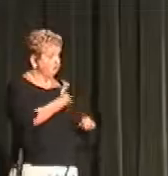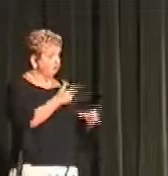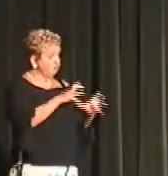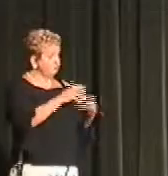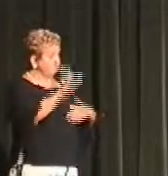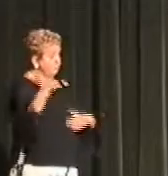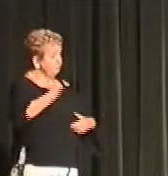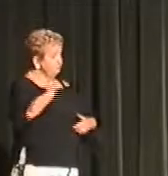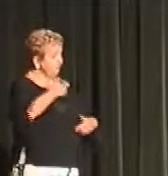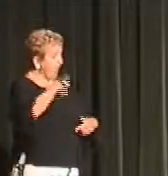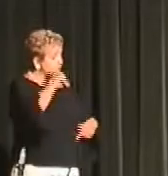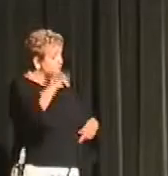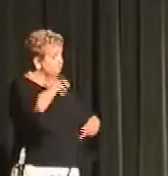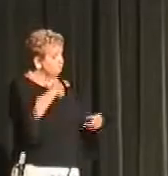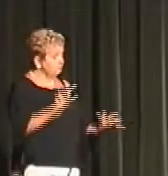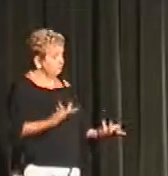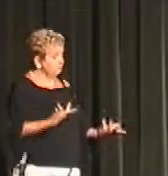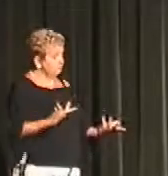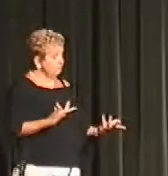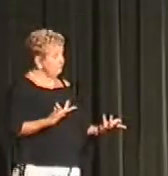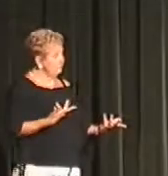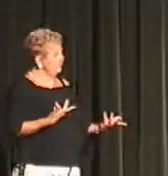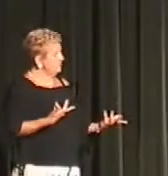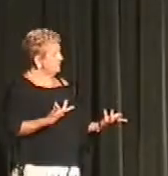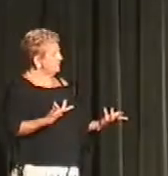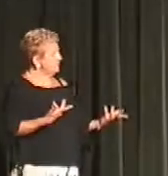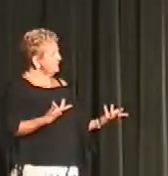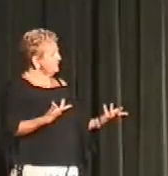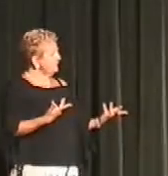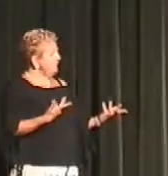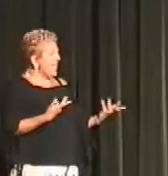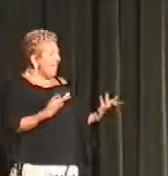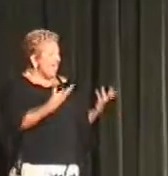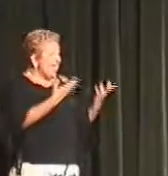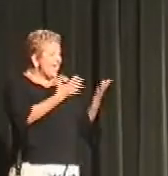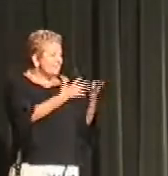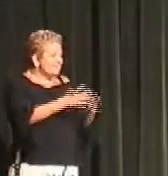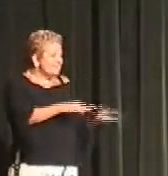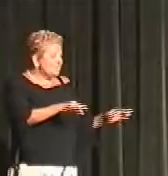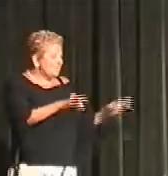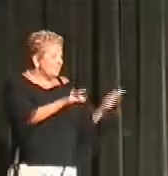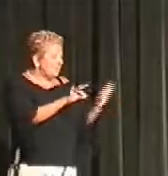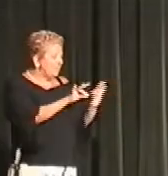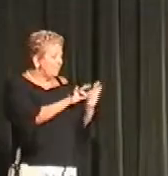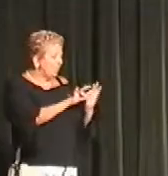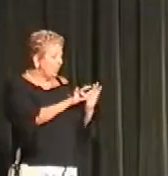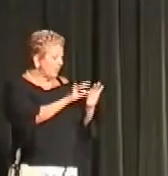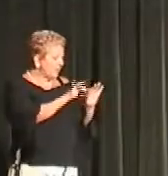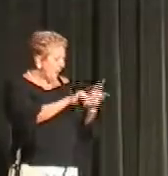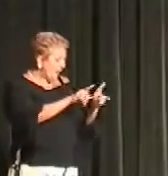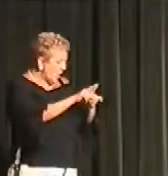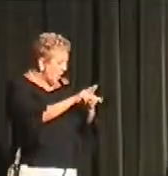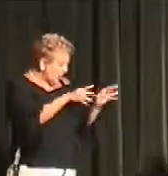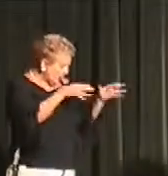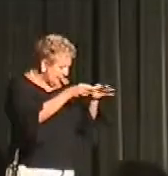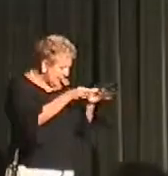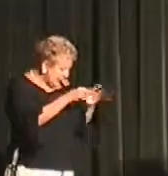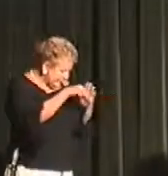was. You know, but it's important, you know, rather than just leaving it like that, that I also give you a little bit more information. You know, I have